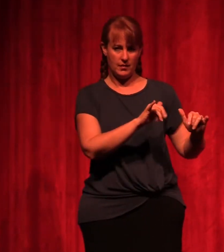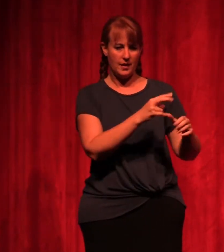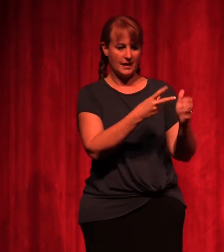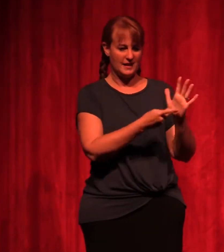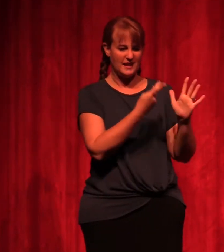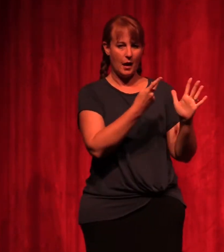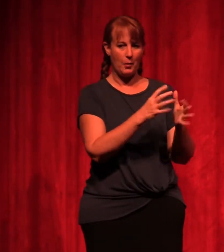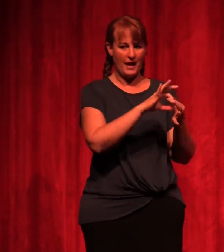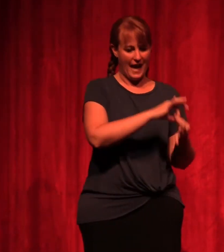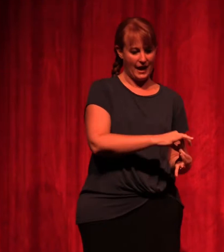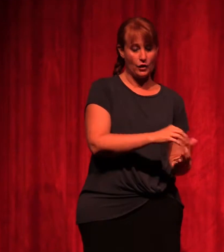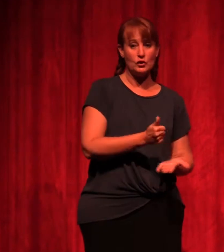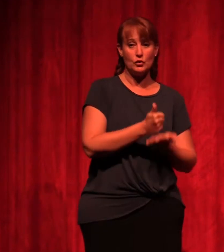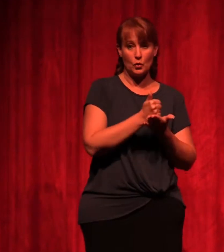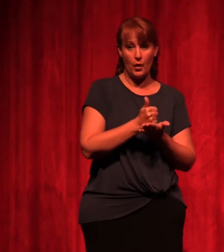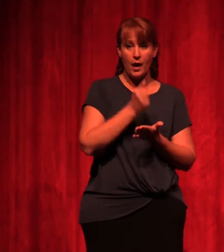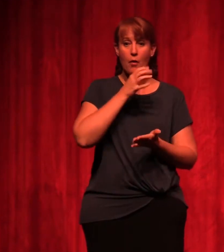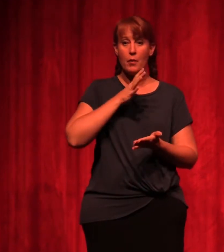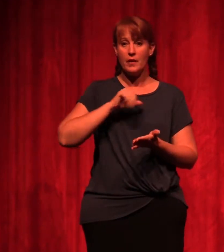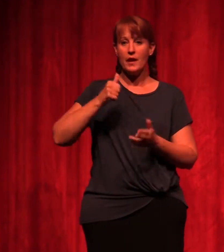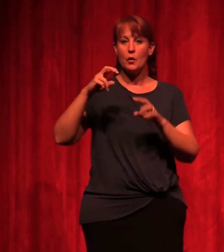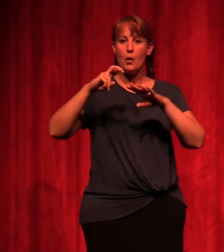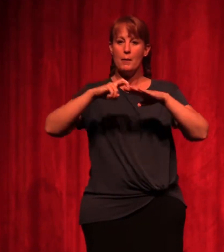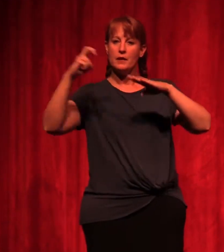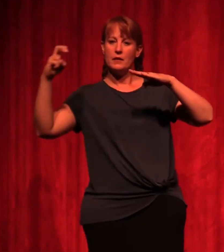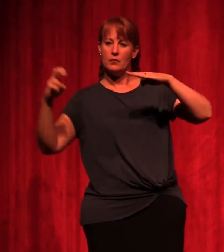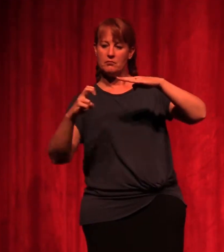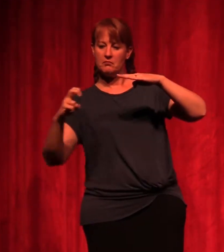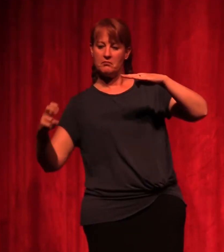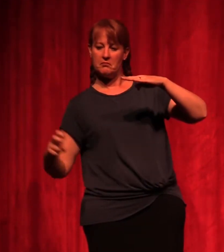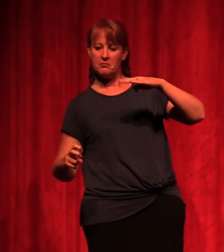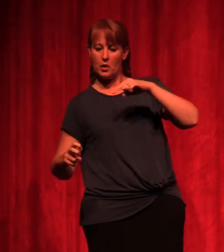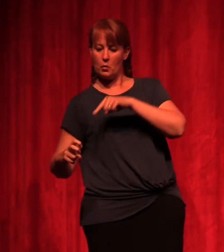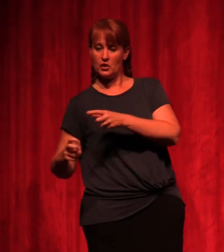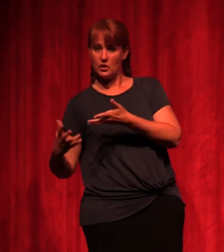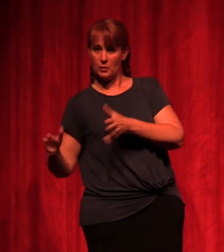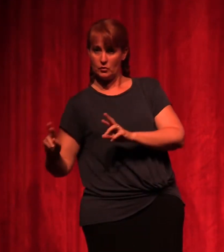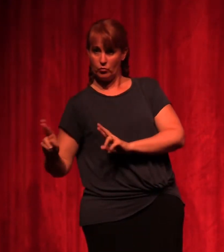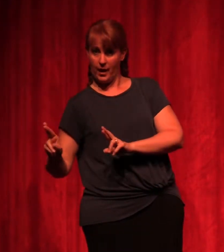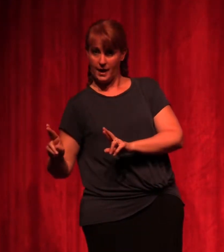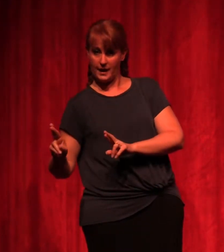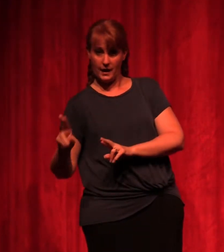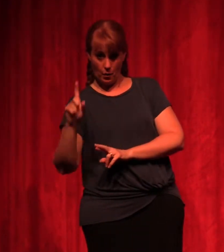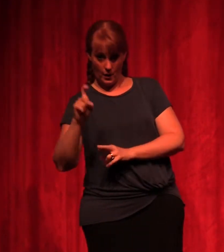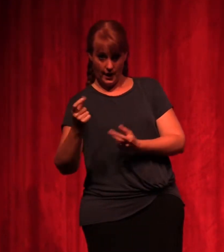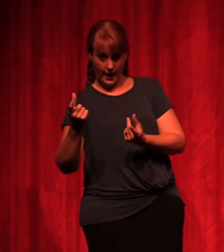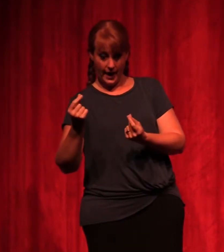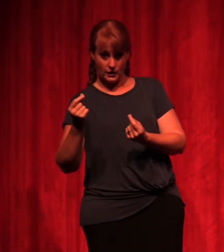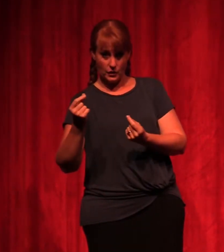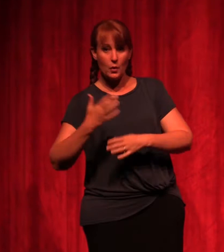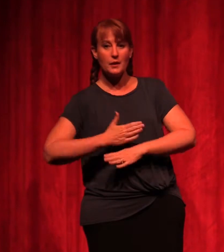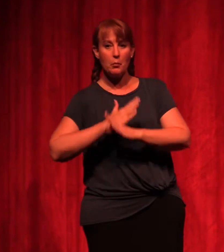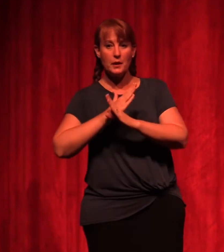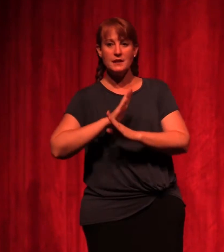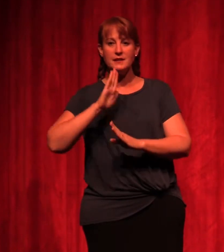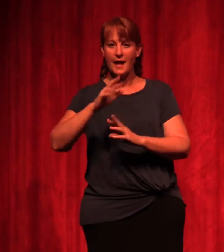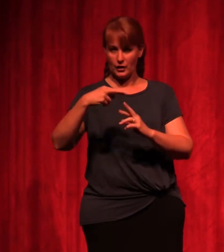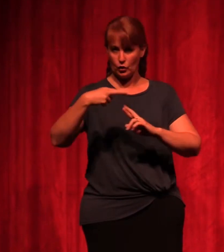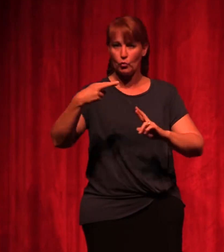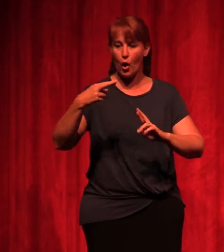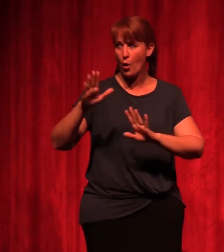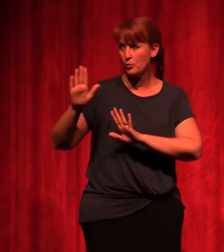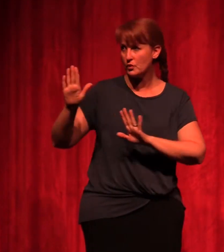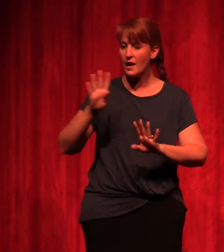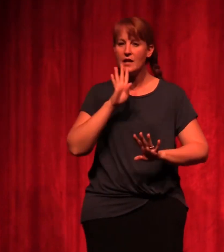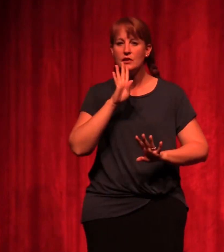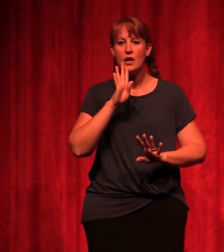her rappel over the side of the building, and then once she was all set up, to protect her ropes and to